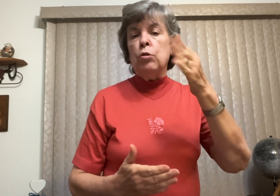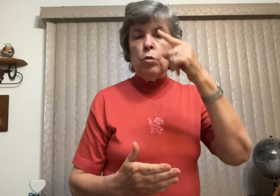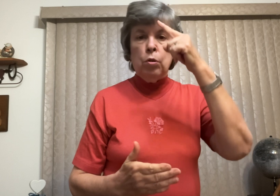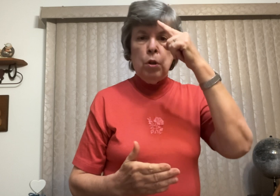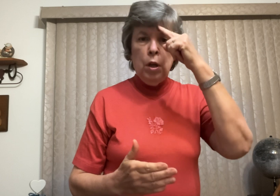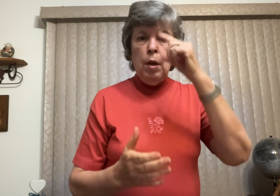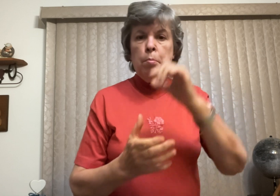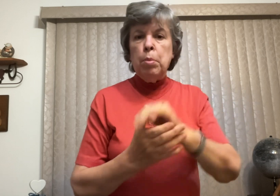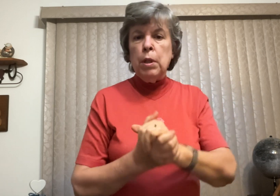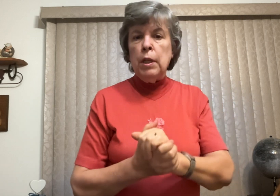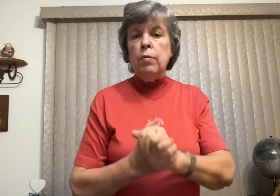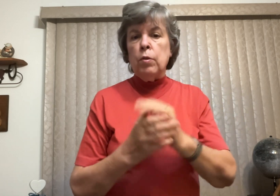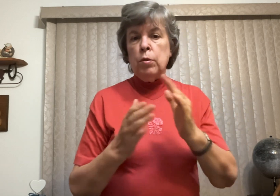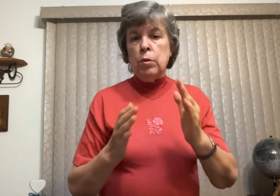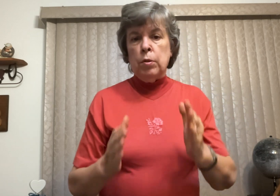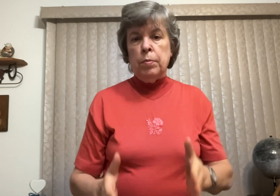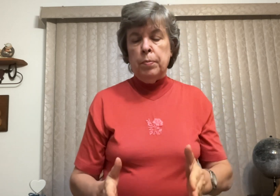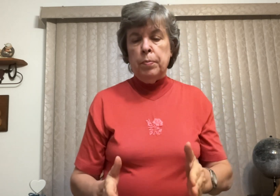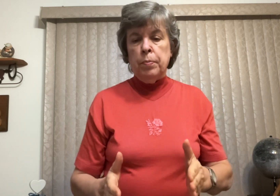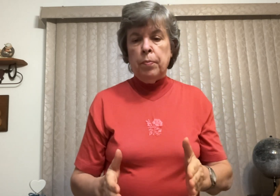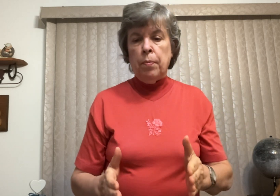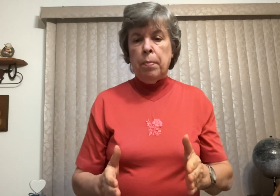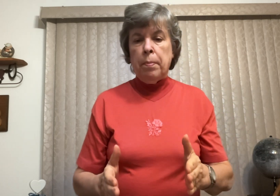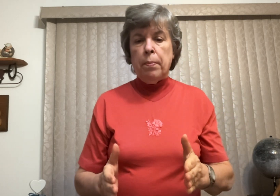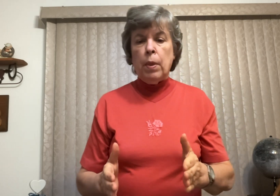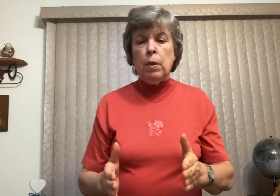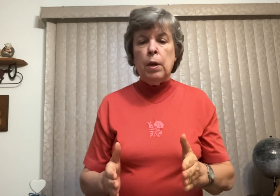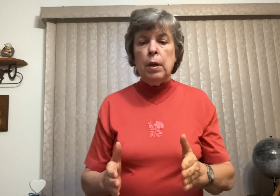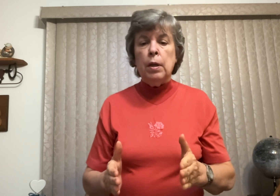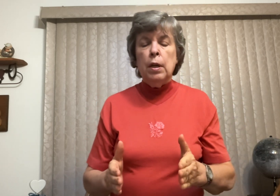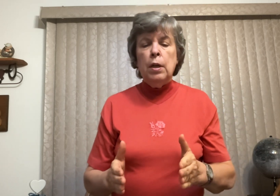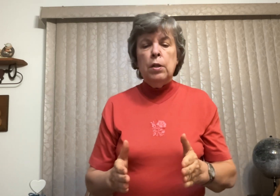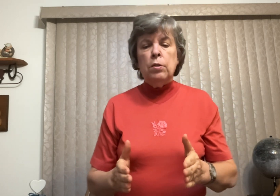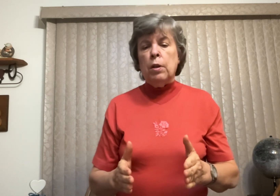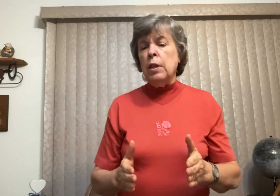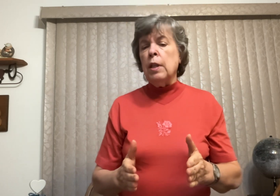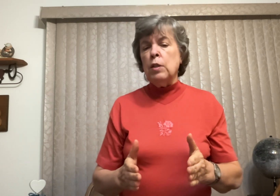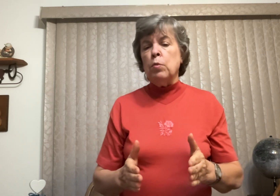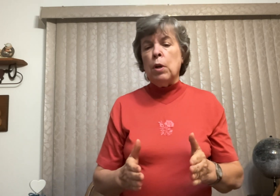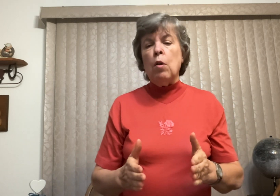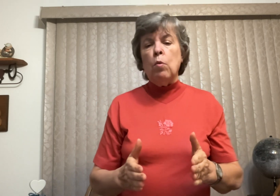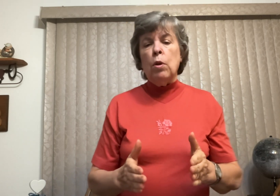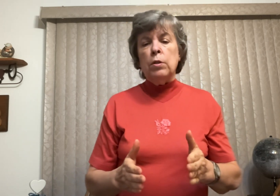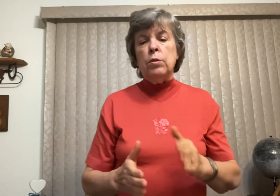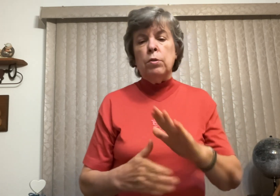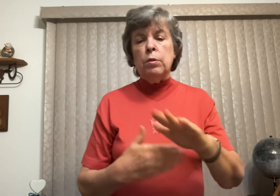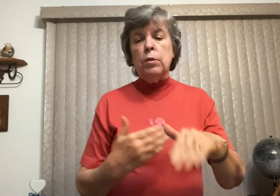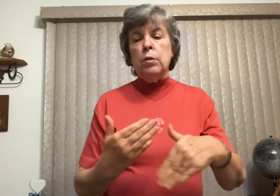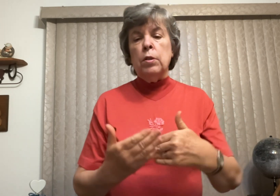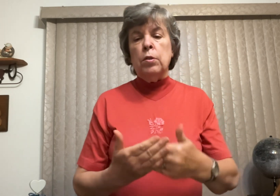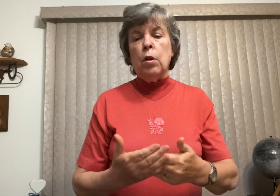future believers. Okay, so I think that's what I'll want to do is